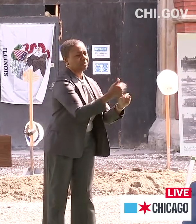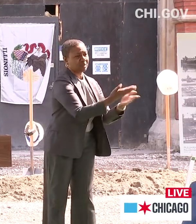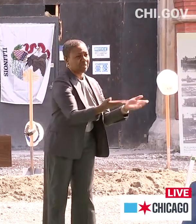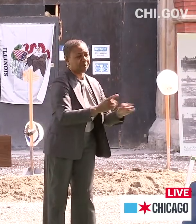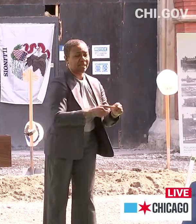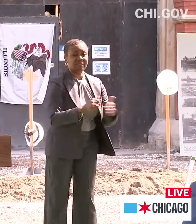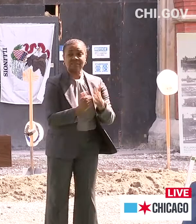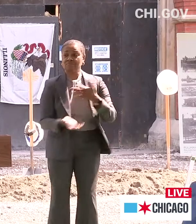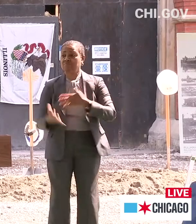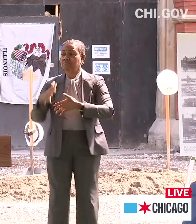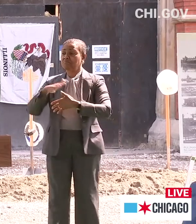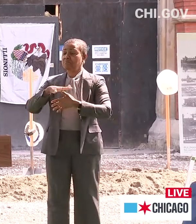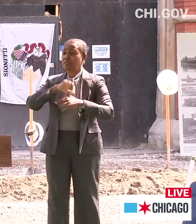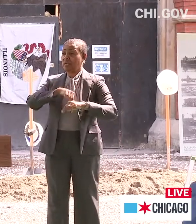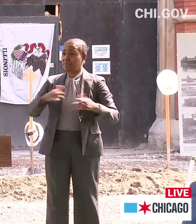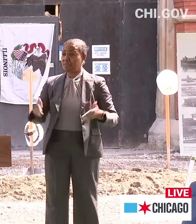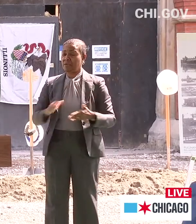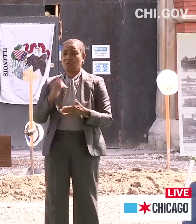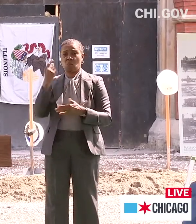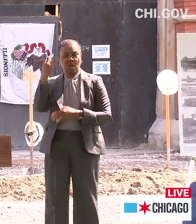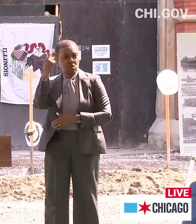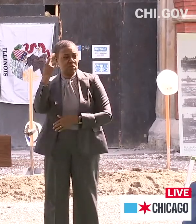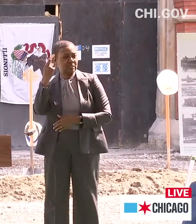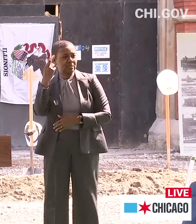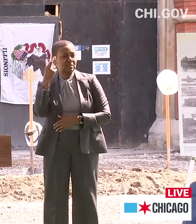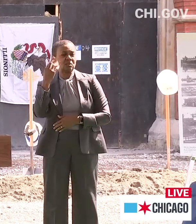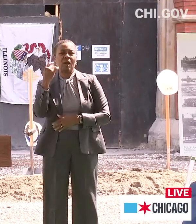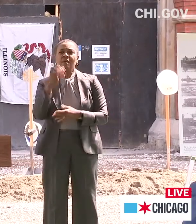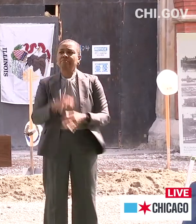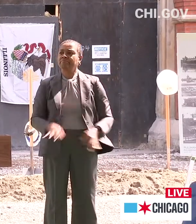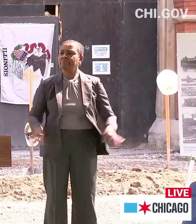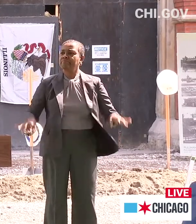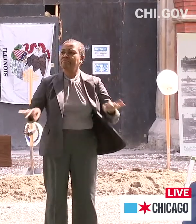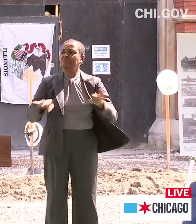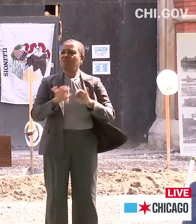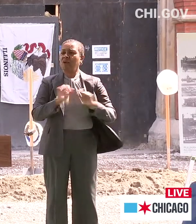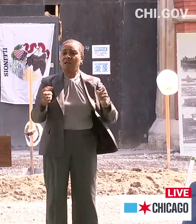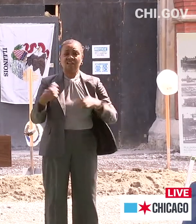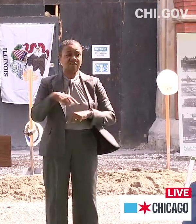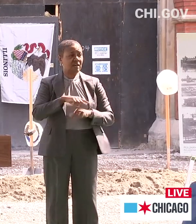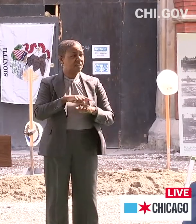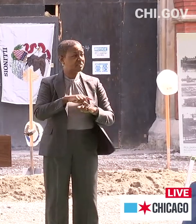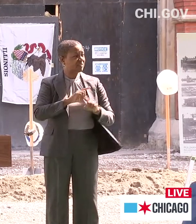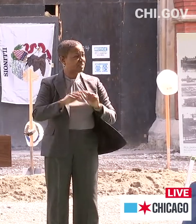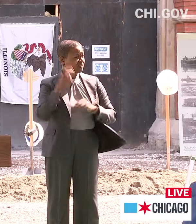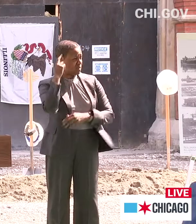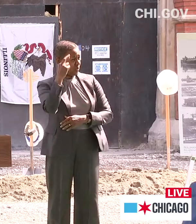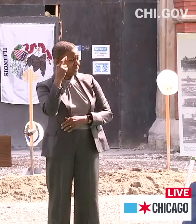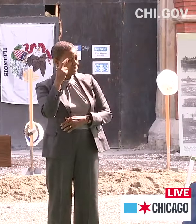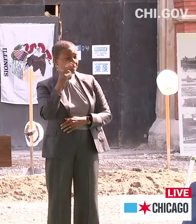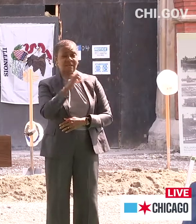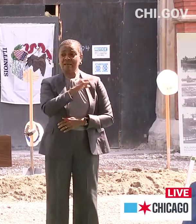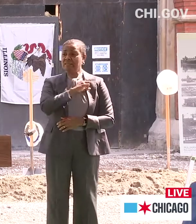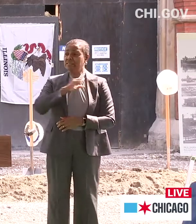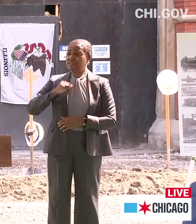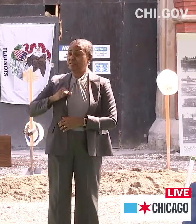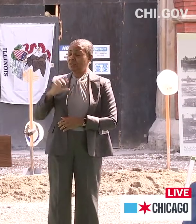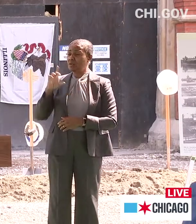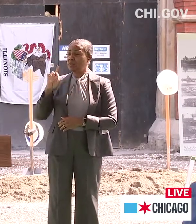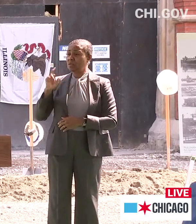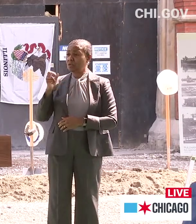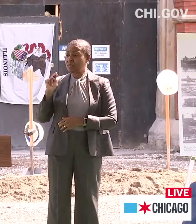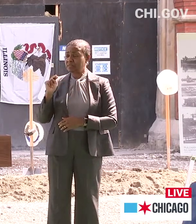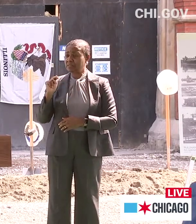our priority for a reason, because it means so much to every one of us for different reasons. Senator Durbin talked about